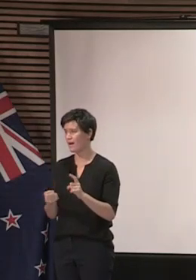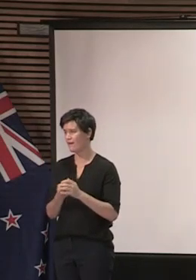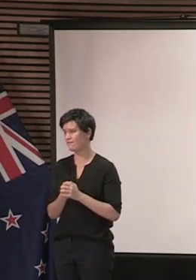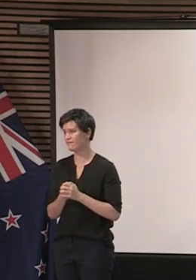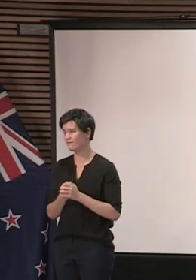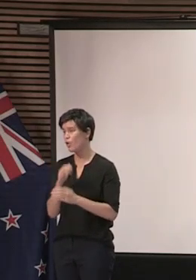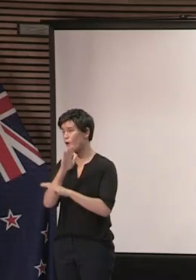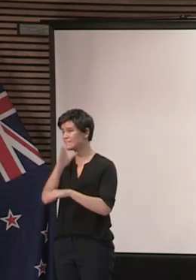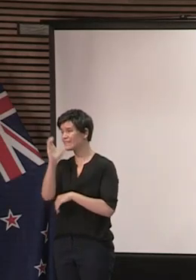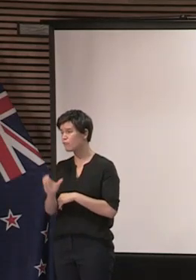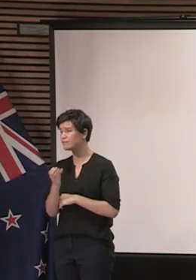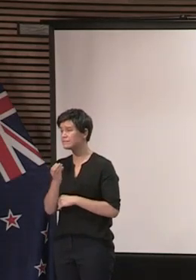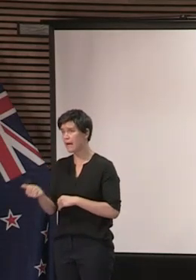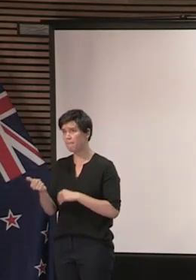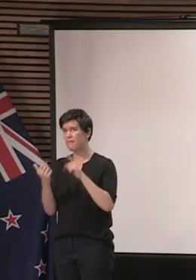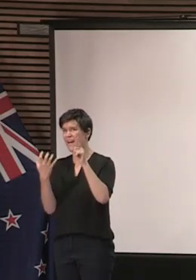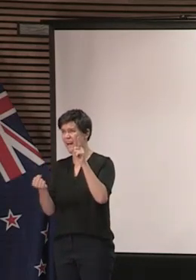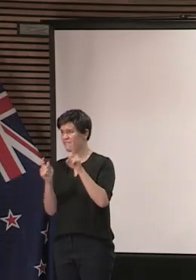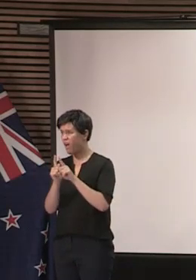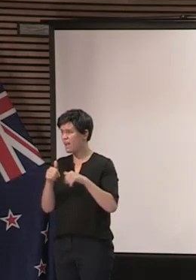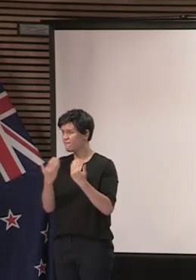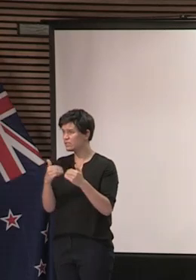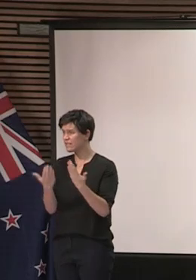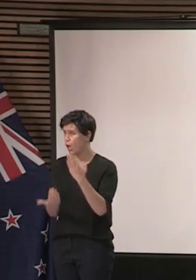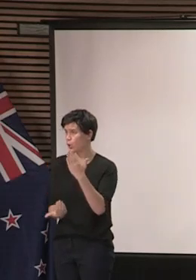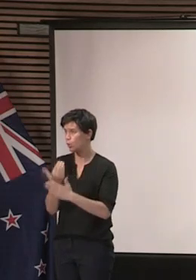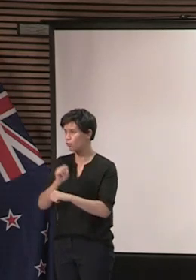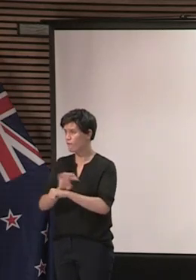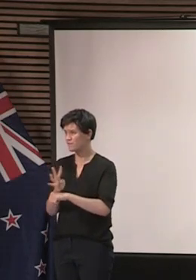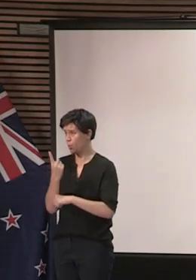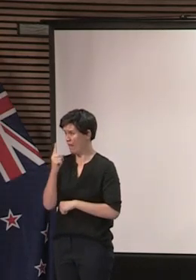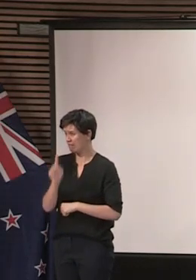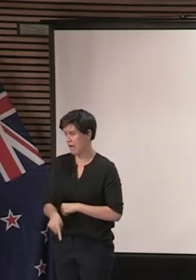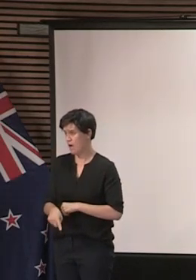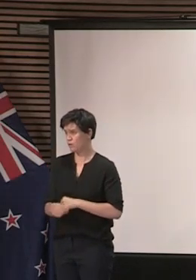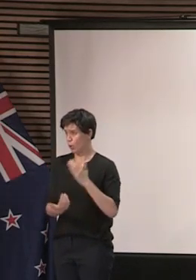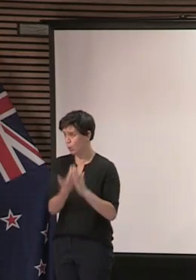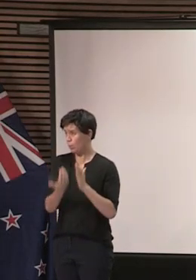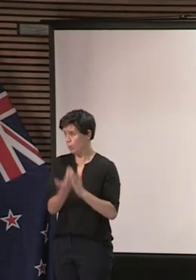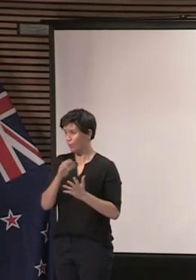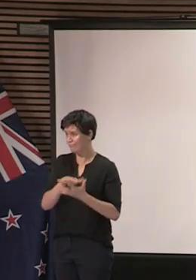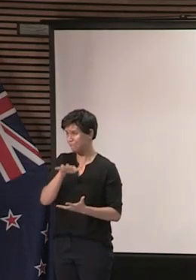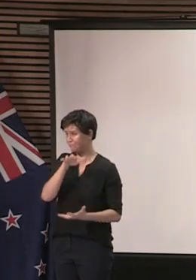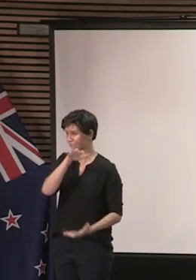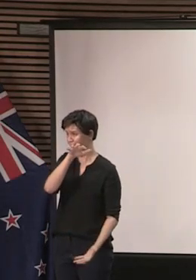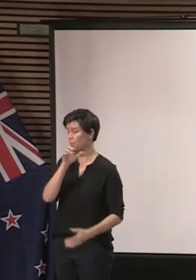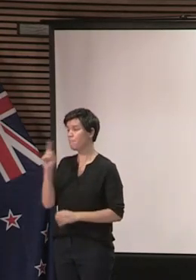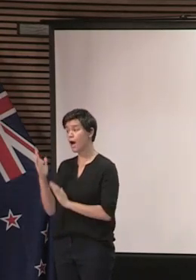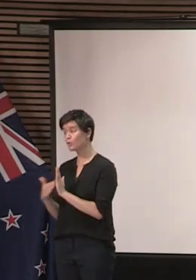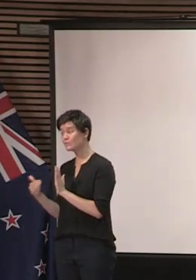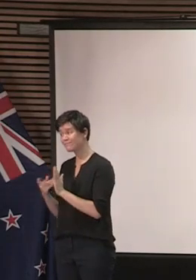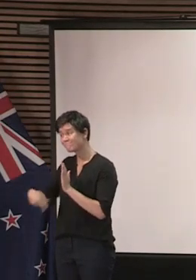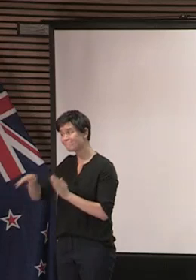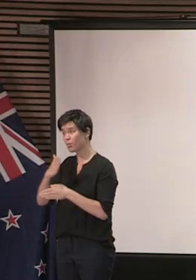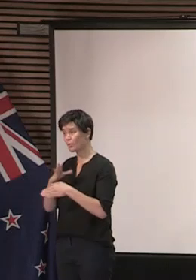day. And so that does mean that we're lucky, but we're lucky because every New Zealander has joined us in a mission to get